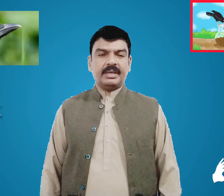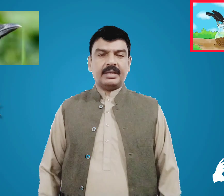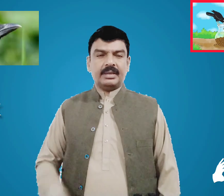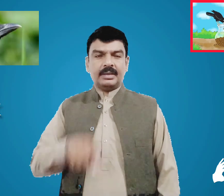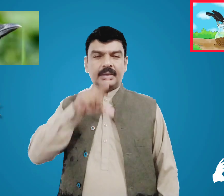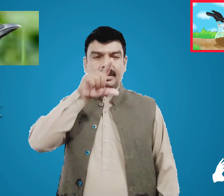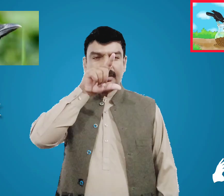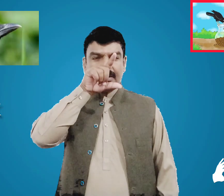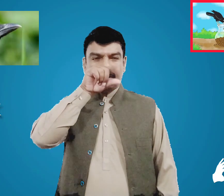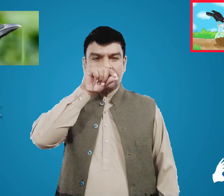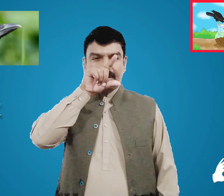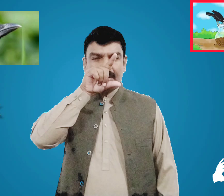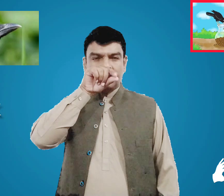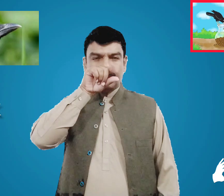beak